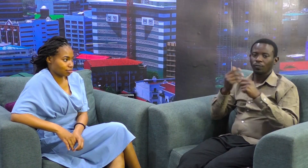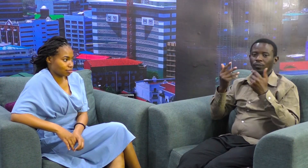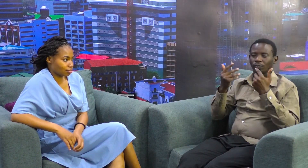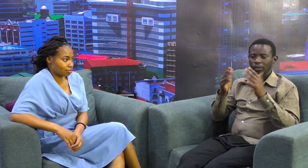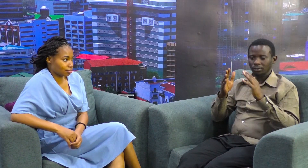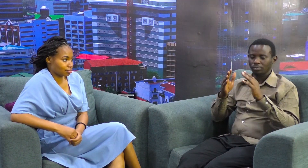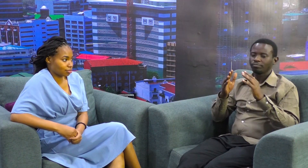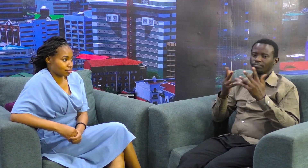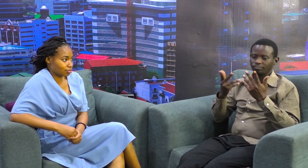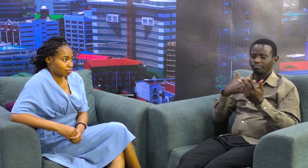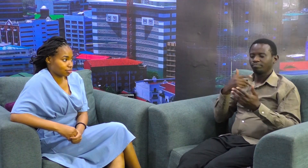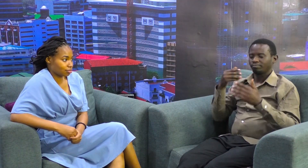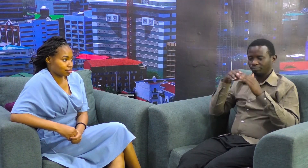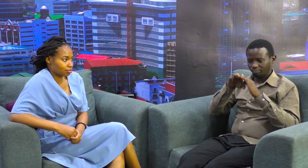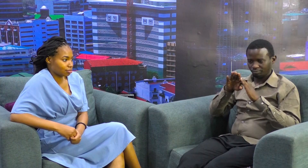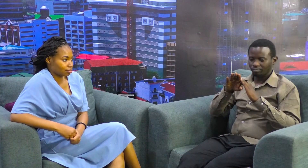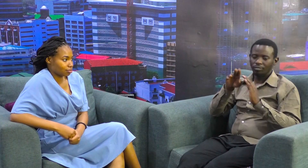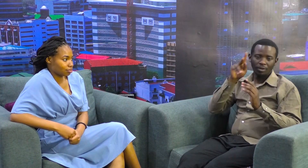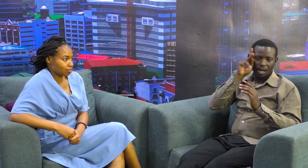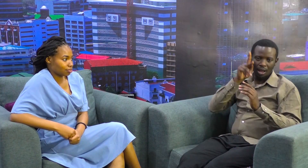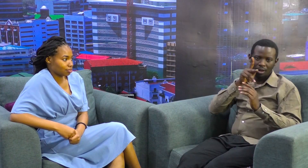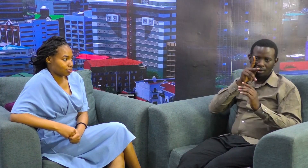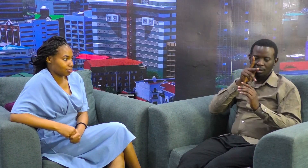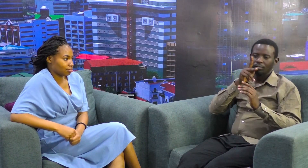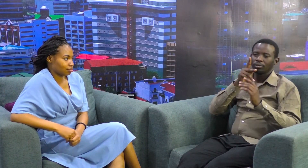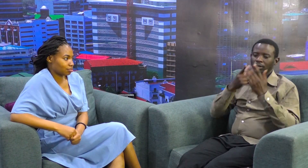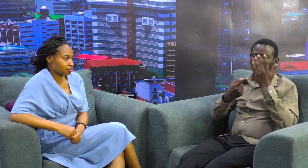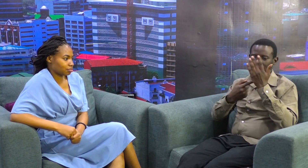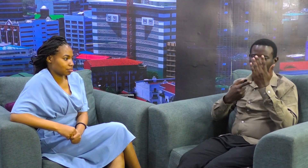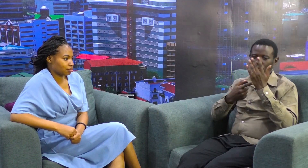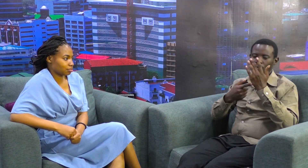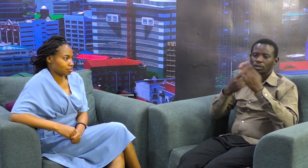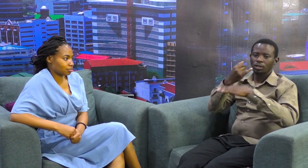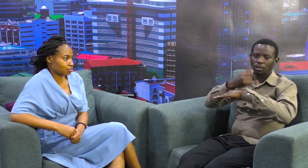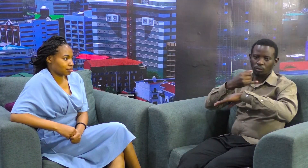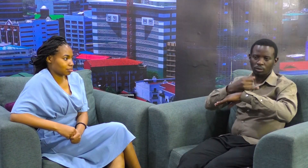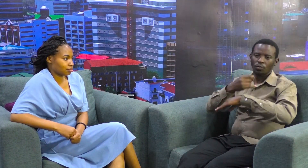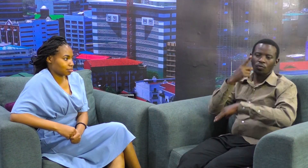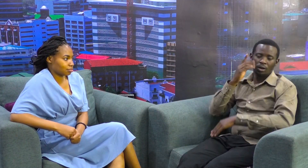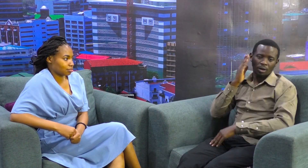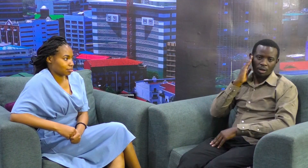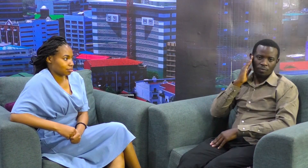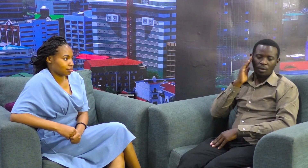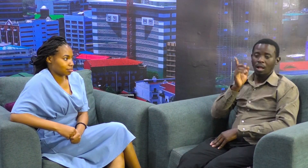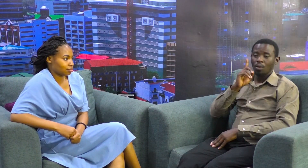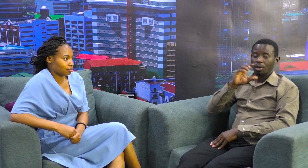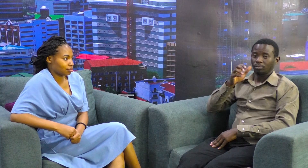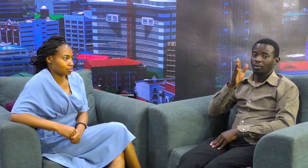For 4 years, I finished my high school education, and then I went to Karen Technical Institute for the Deaf in